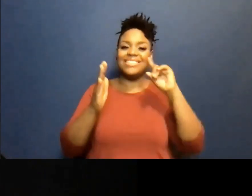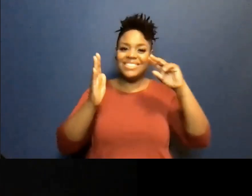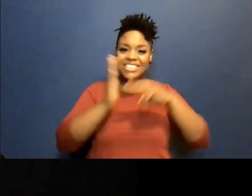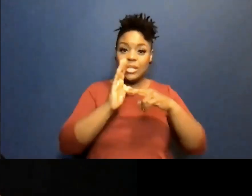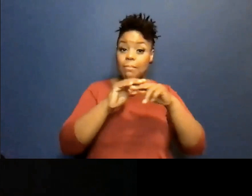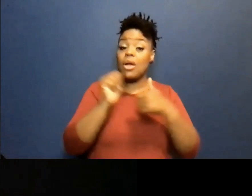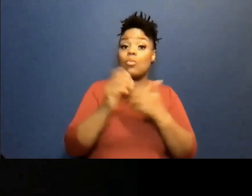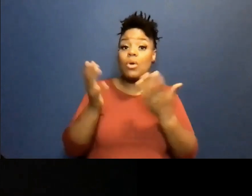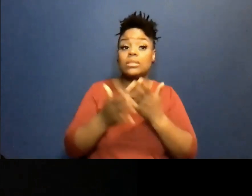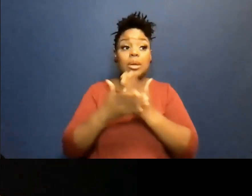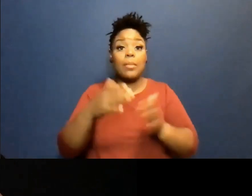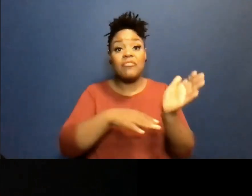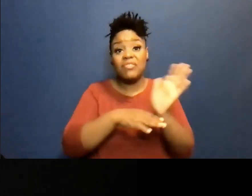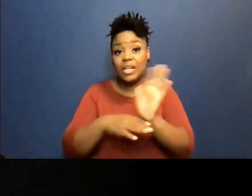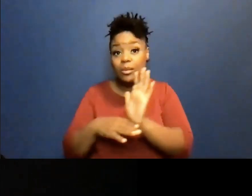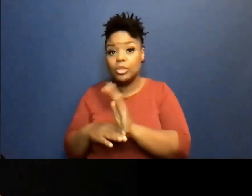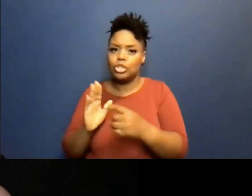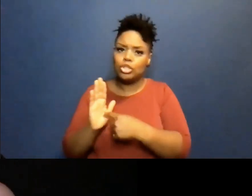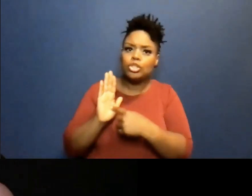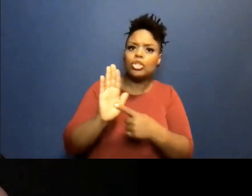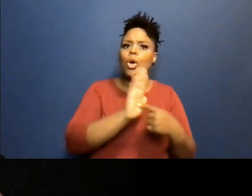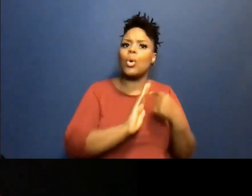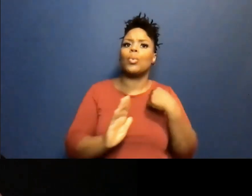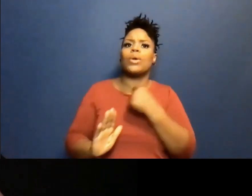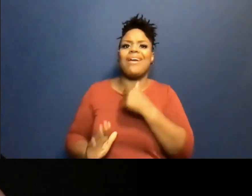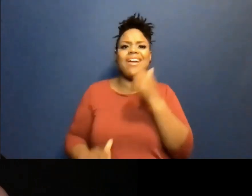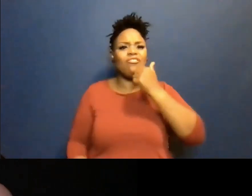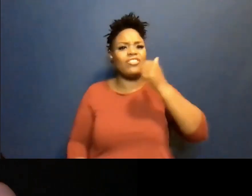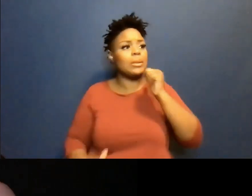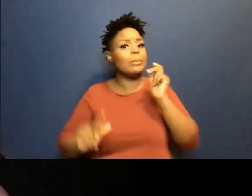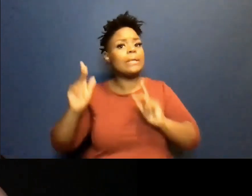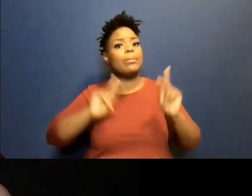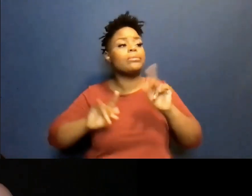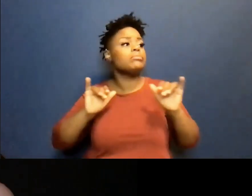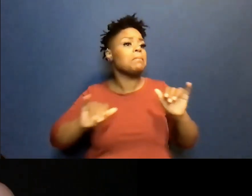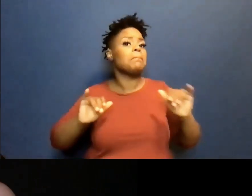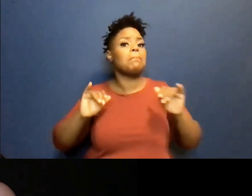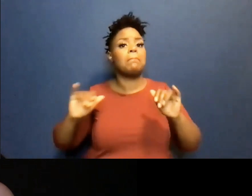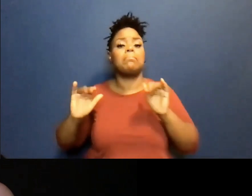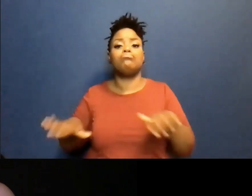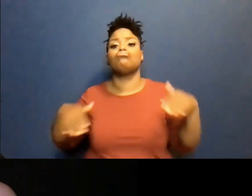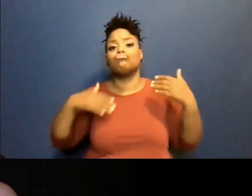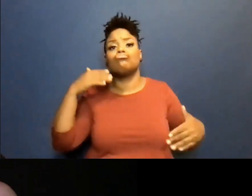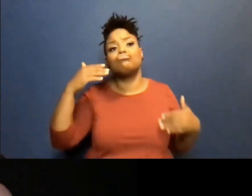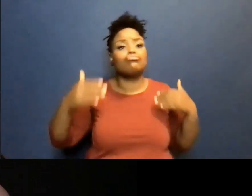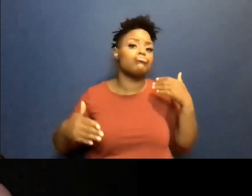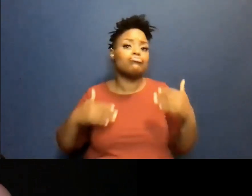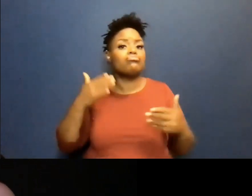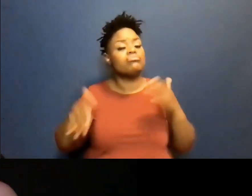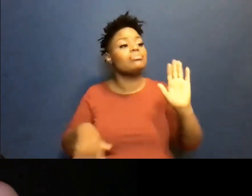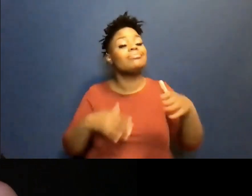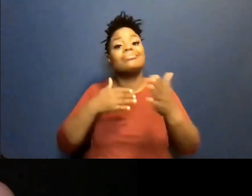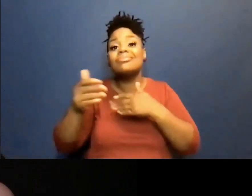people, you know, we're just kind of people, and we do all sorts of things. And just because we've got a label that's, they call